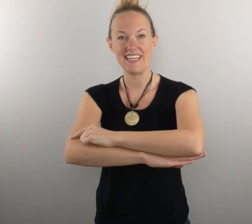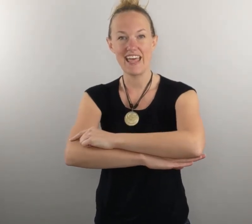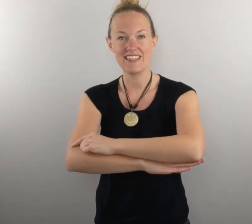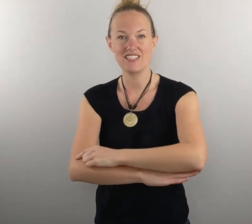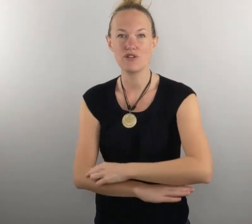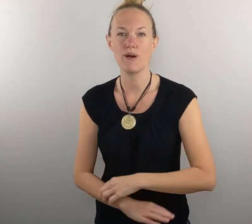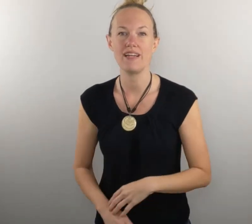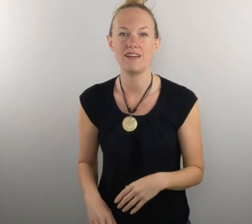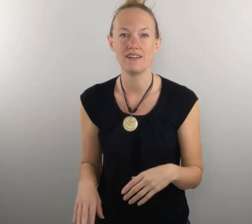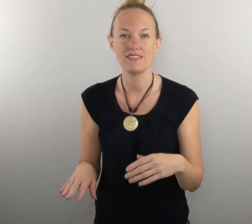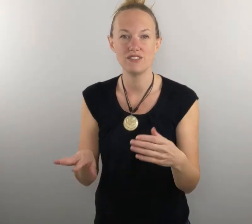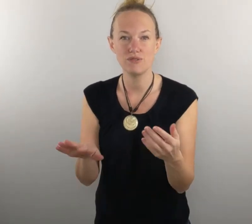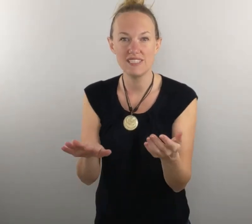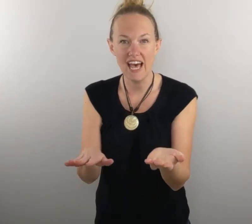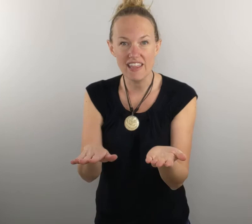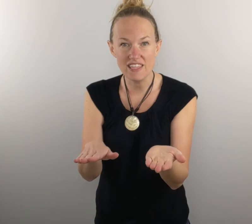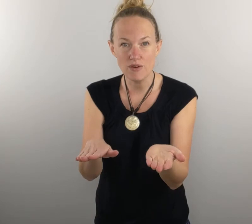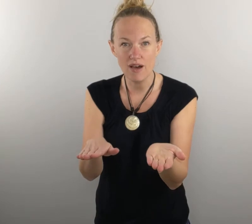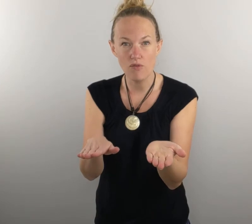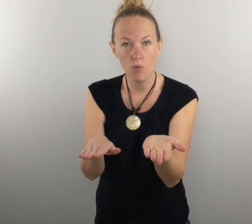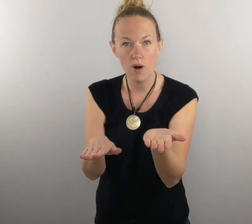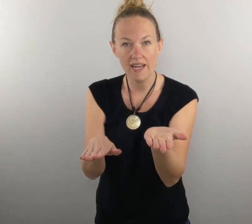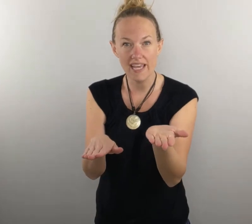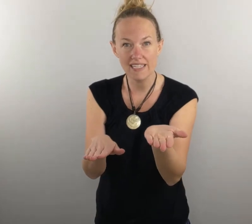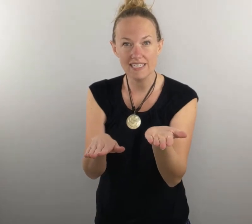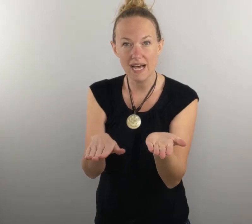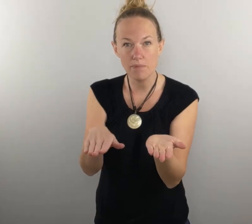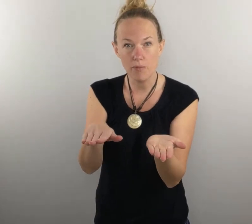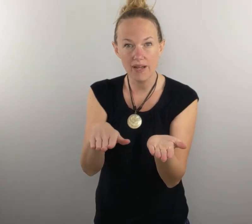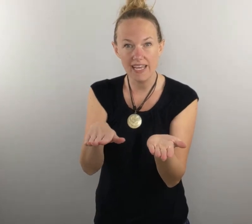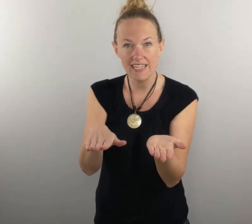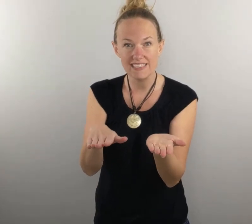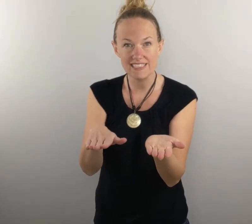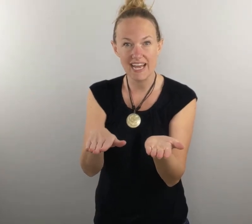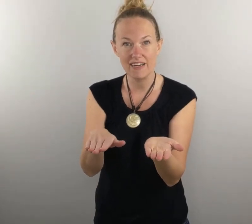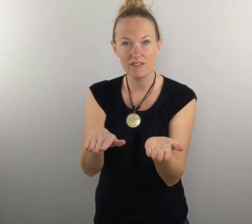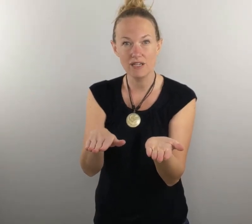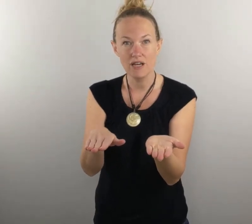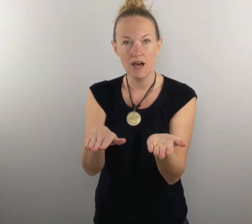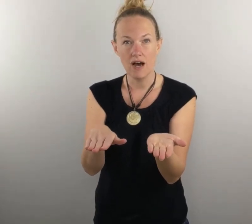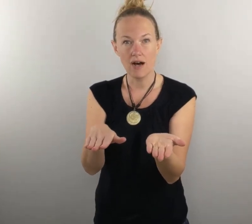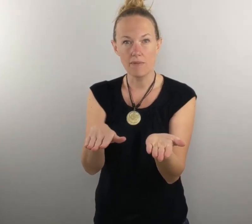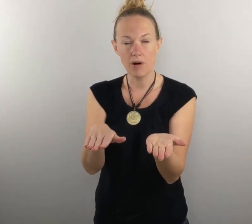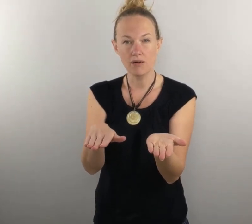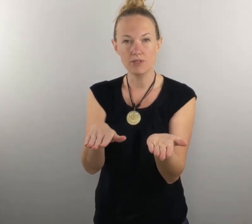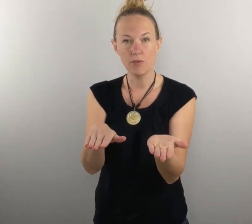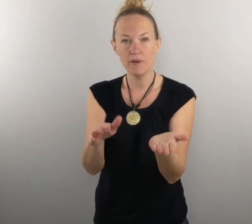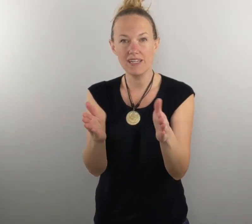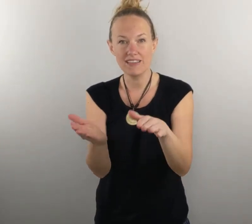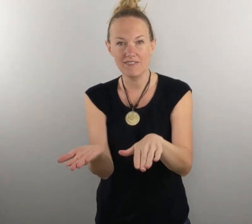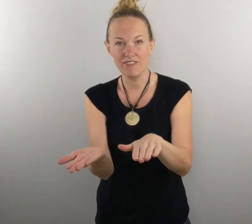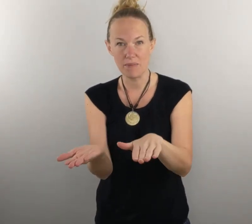death surrendered. So death, you have one hand up, one hand down, palms open, and then flip